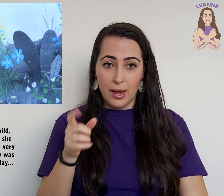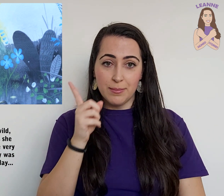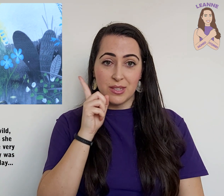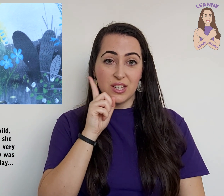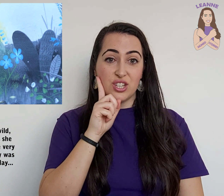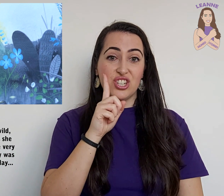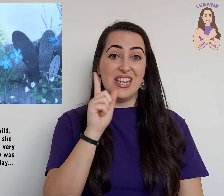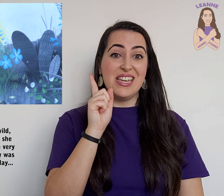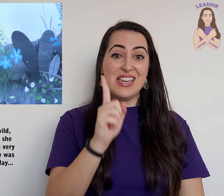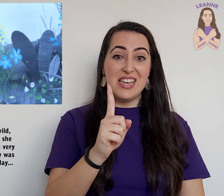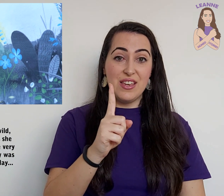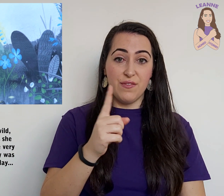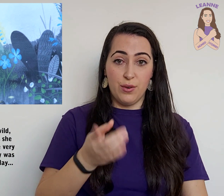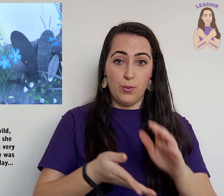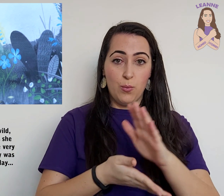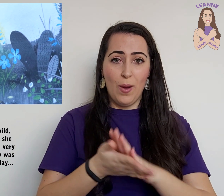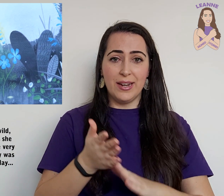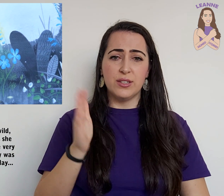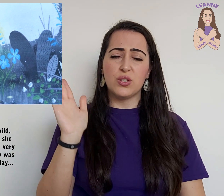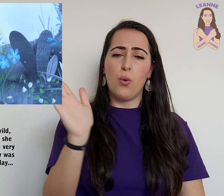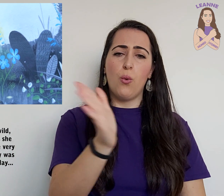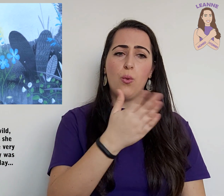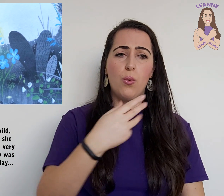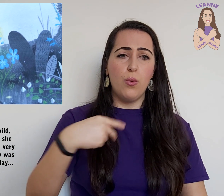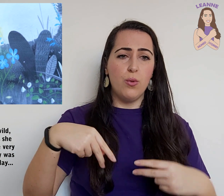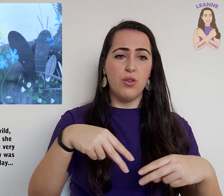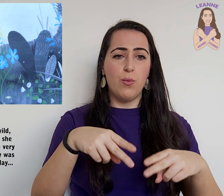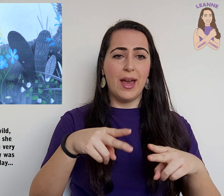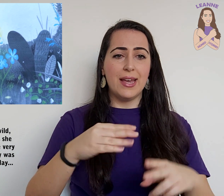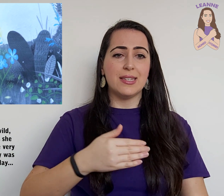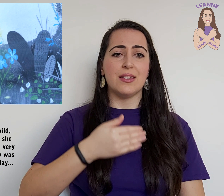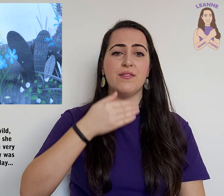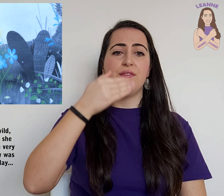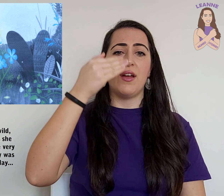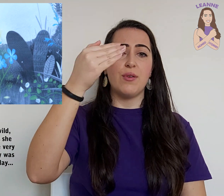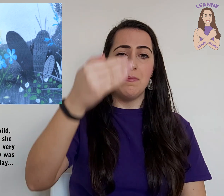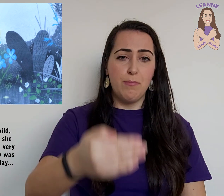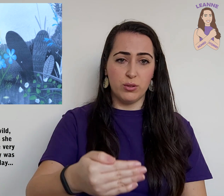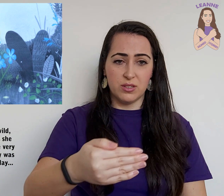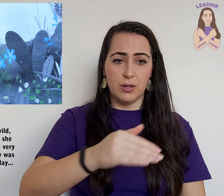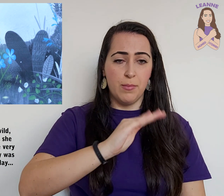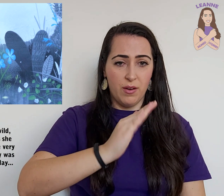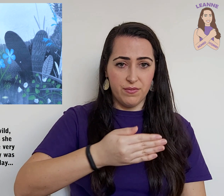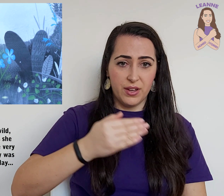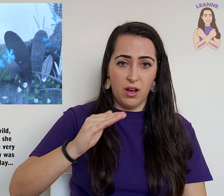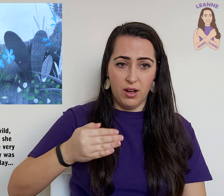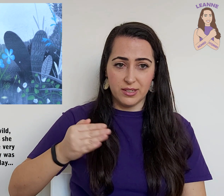Sometimes she even went all the way to the very bottom of the